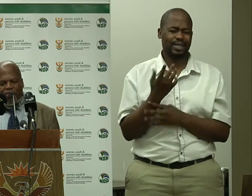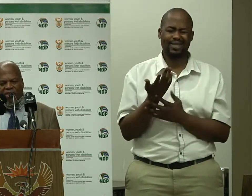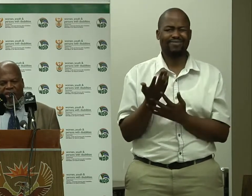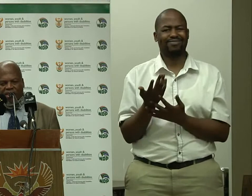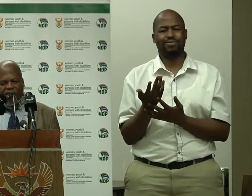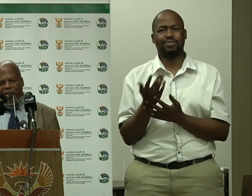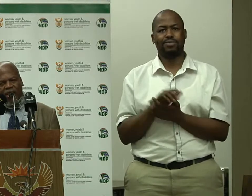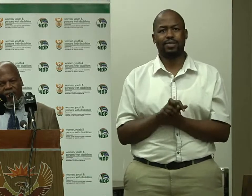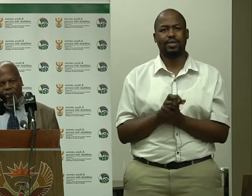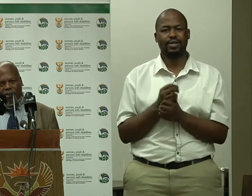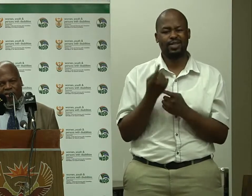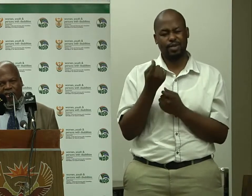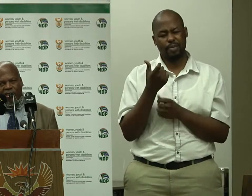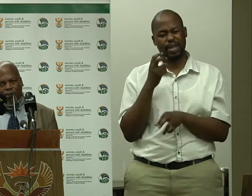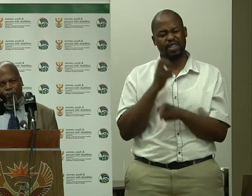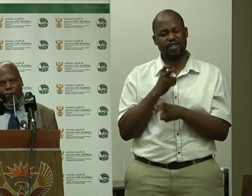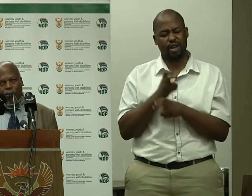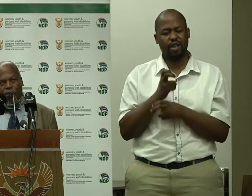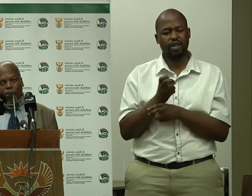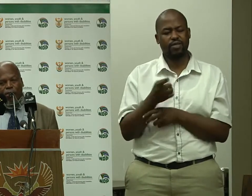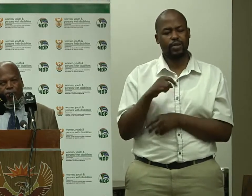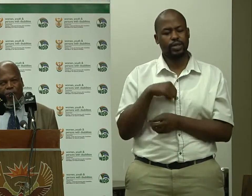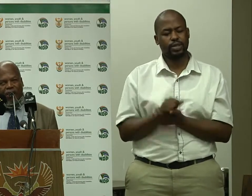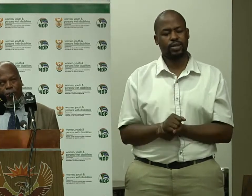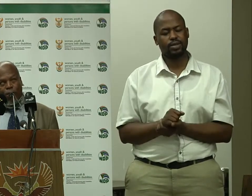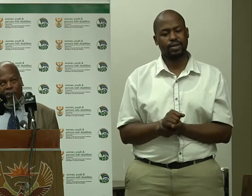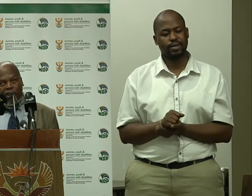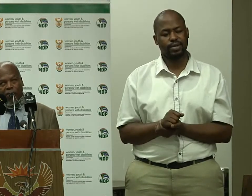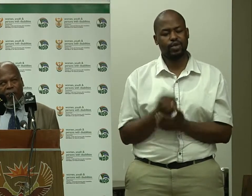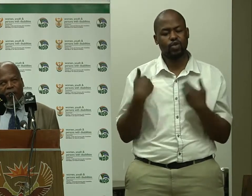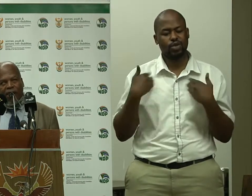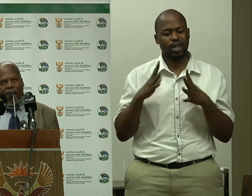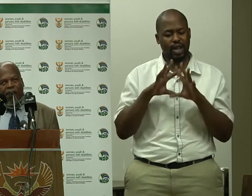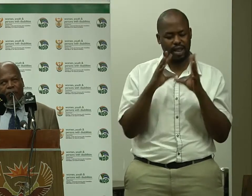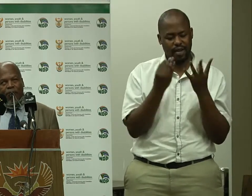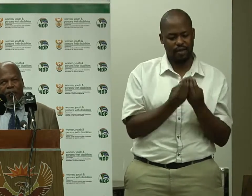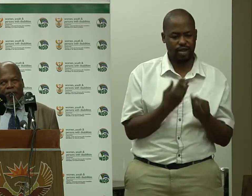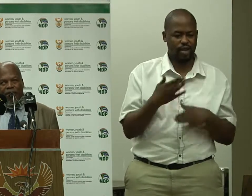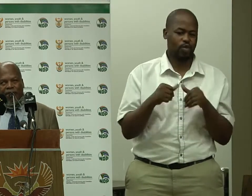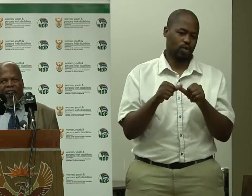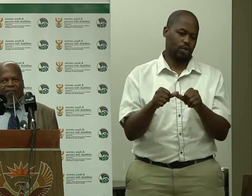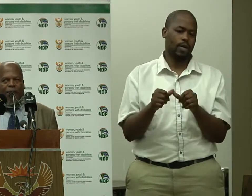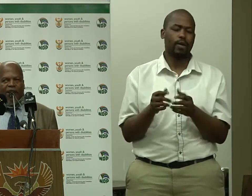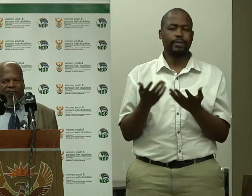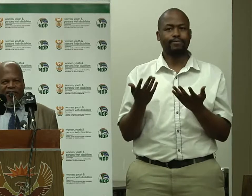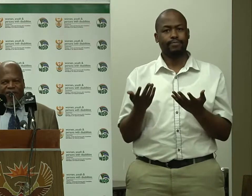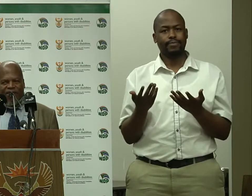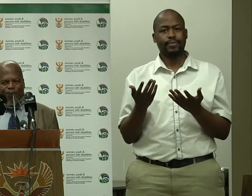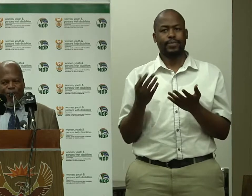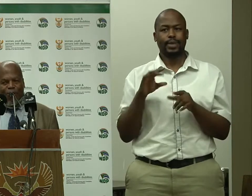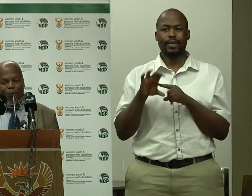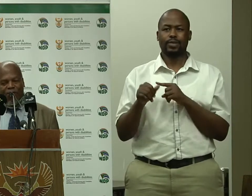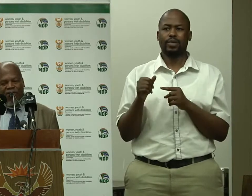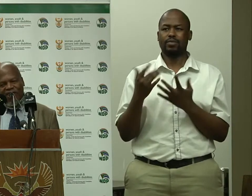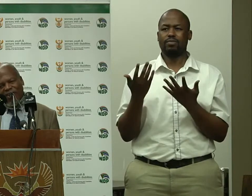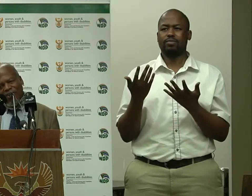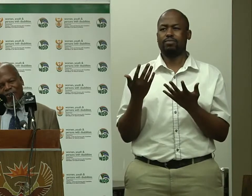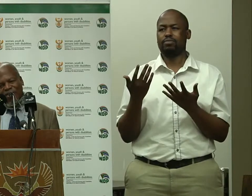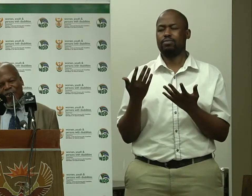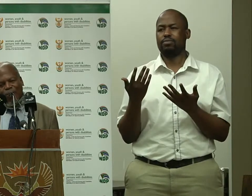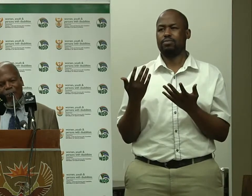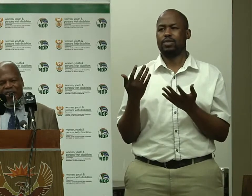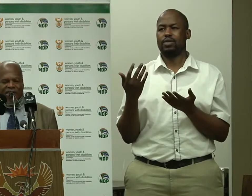bit difficult, honestly, to get going. I spent